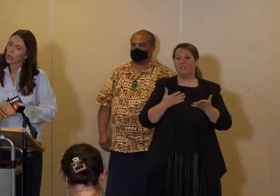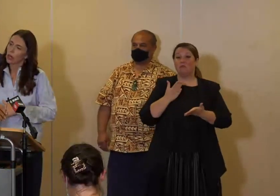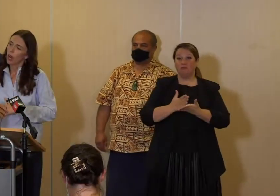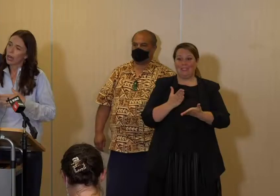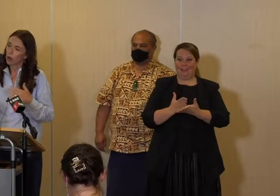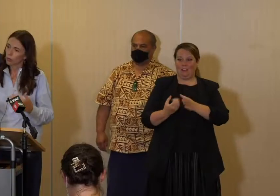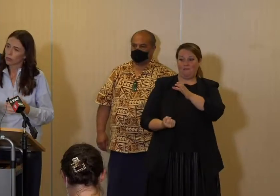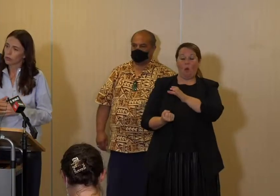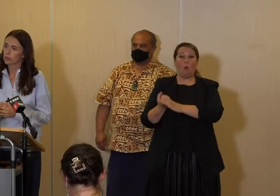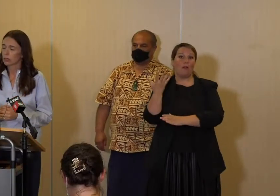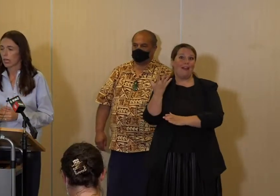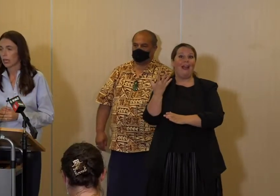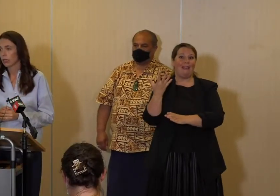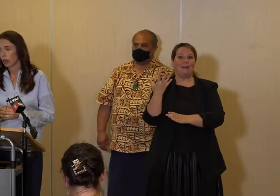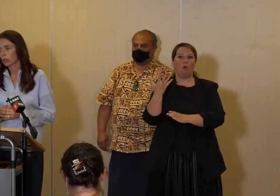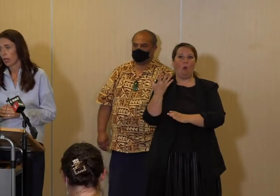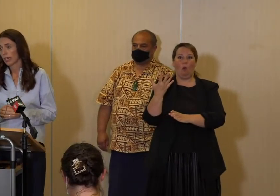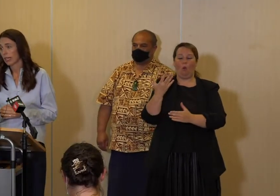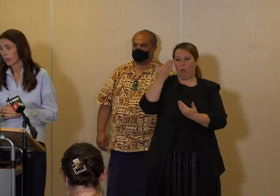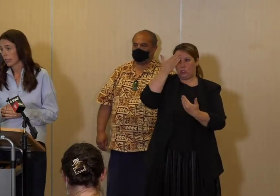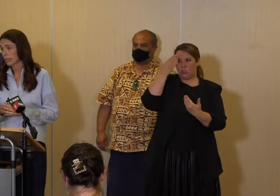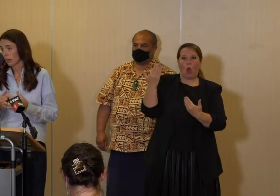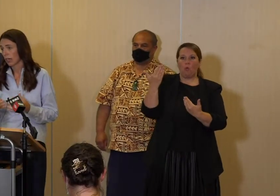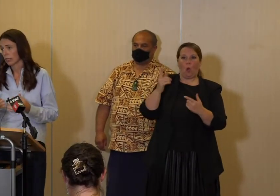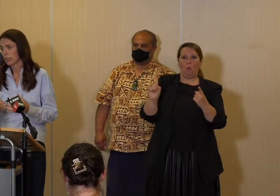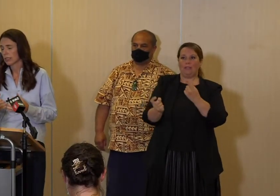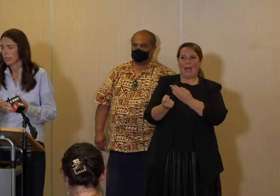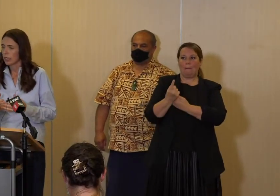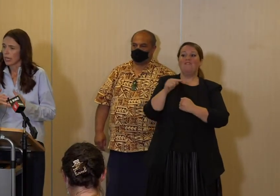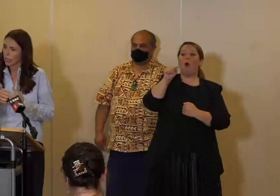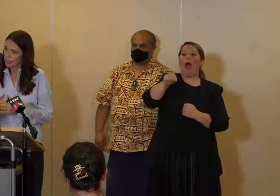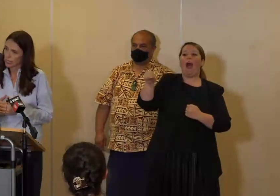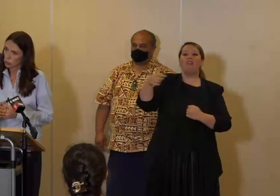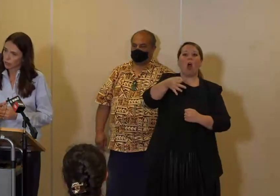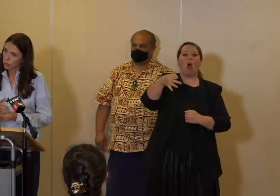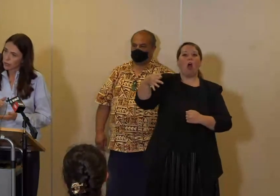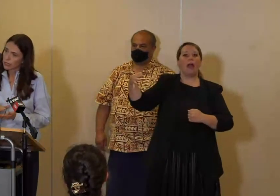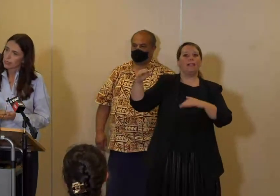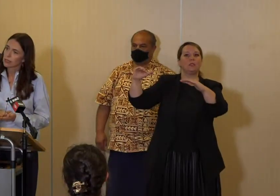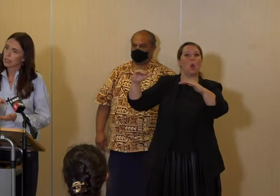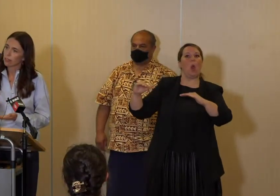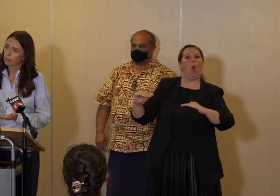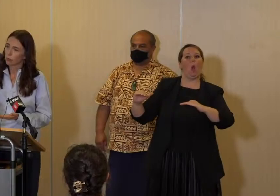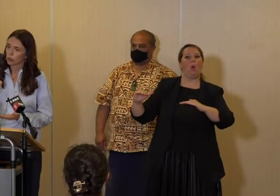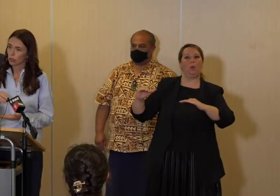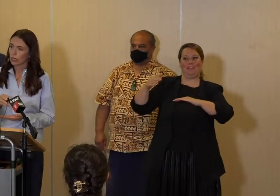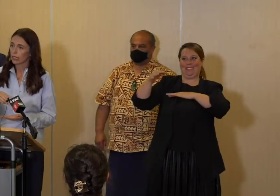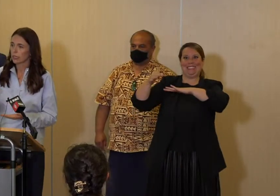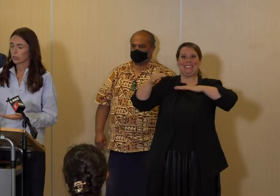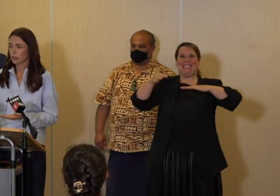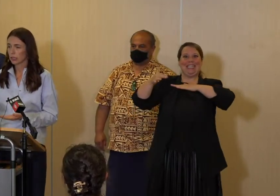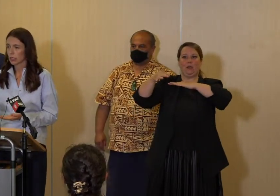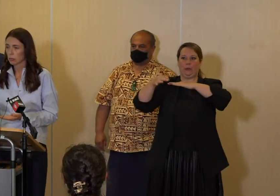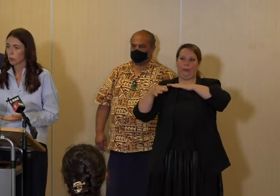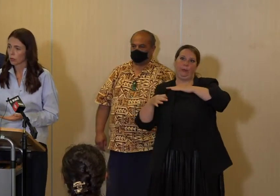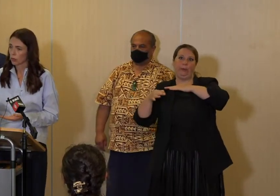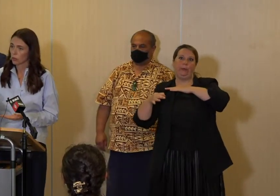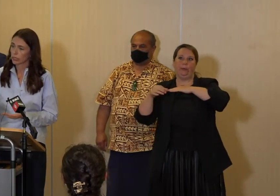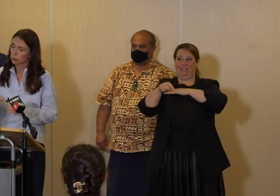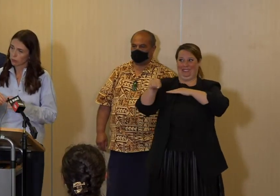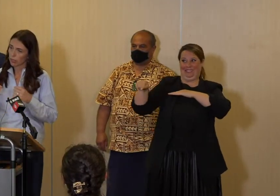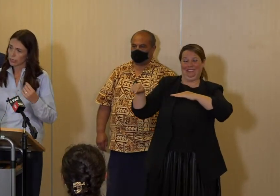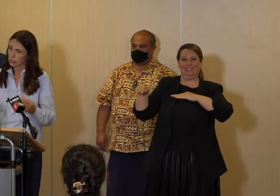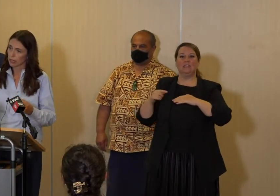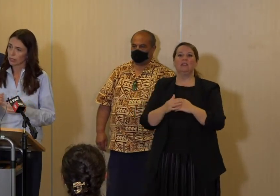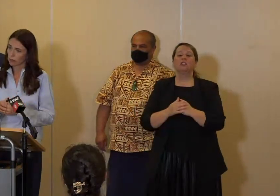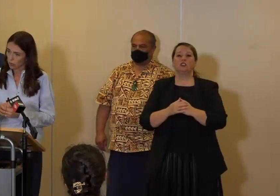volcano on those low-lying areas and islands. And I think that's one of the reasons that for Tonga, and certainly the support that we're looking